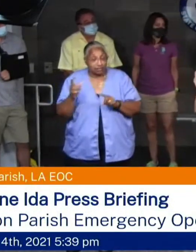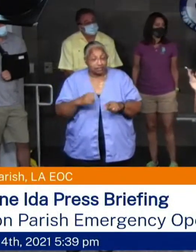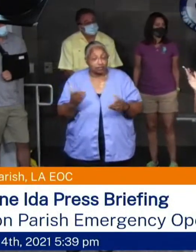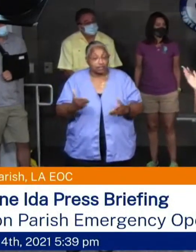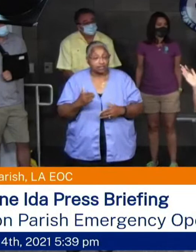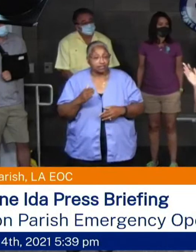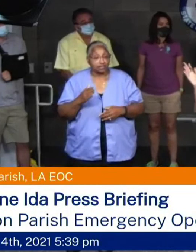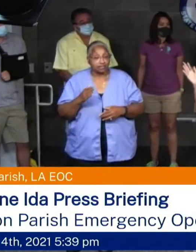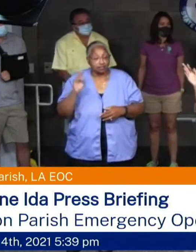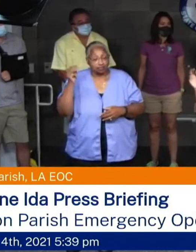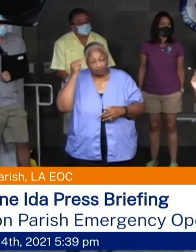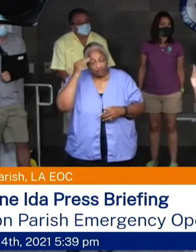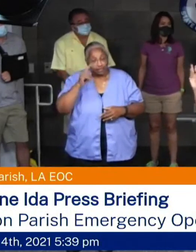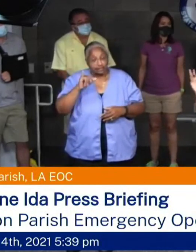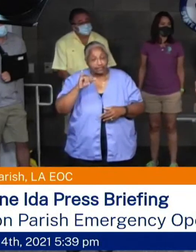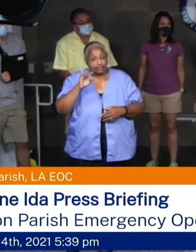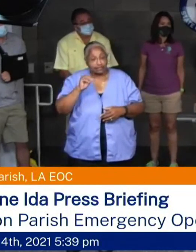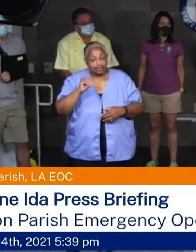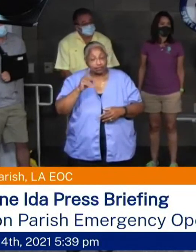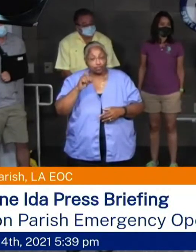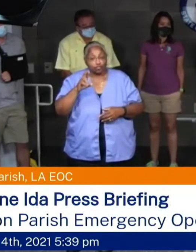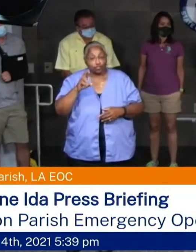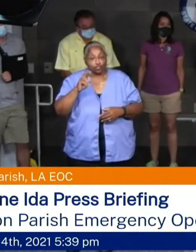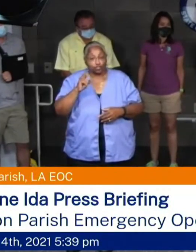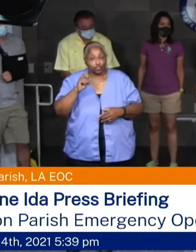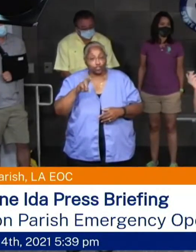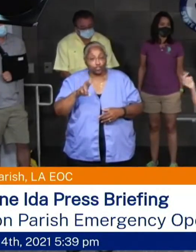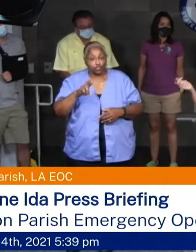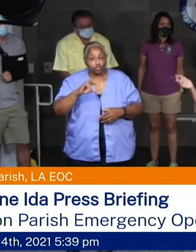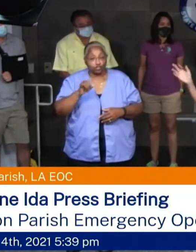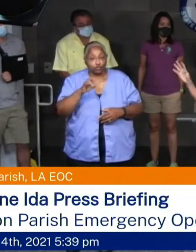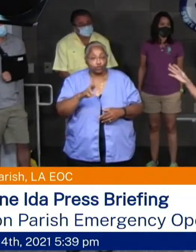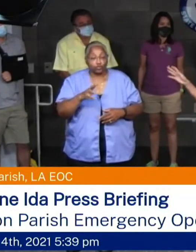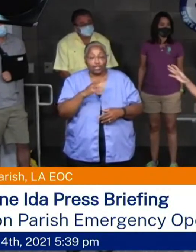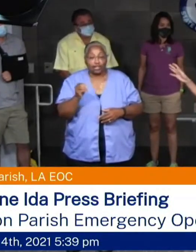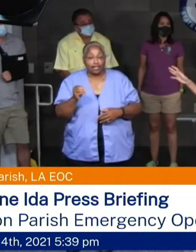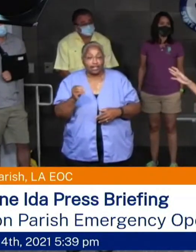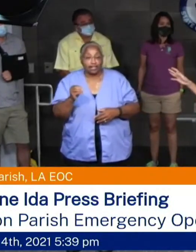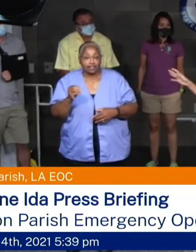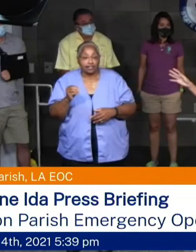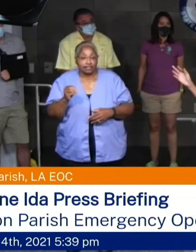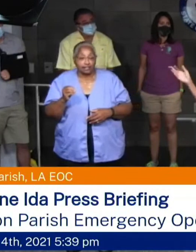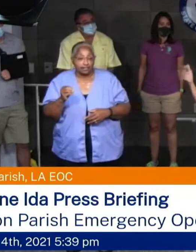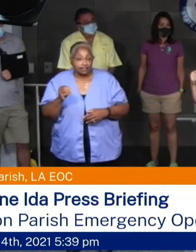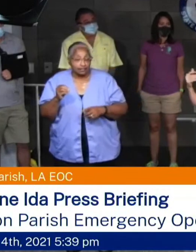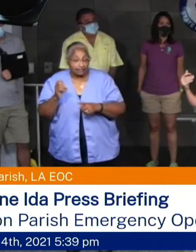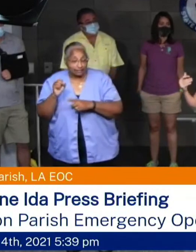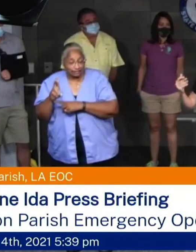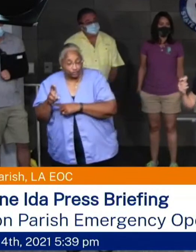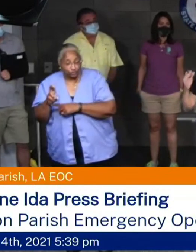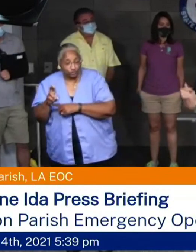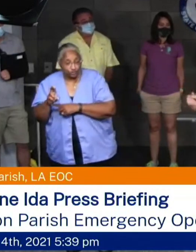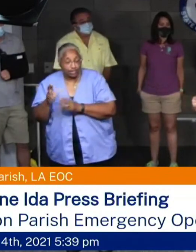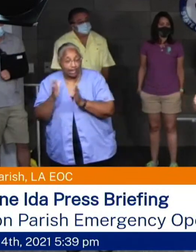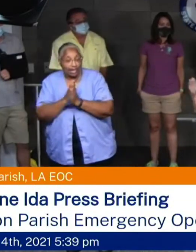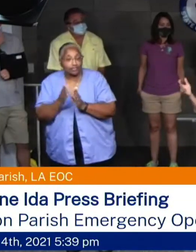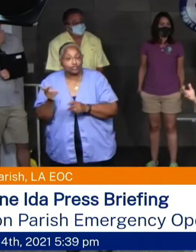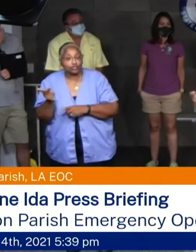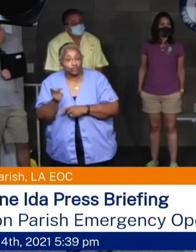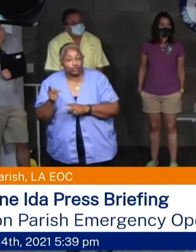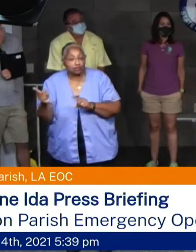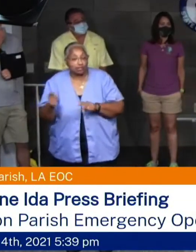Kerner Jr. and his father, Representative Tim Kerner Sr., I know they're here to talk about some issues going on in Lafitte, but I did ask them because they're so busy,